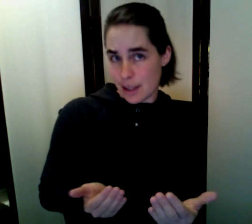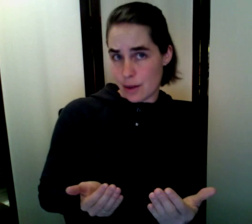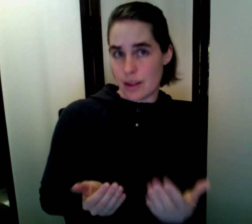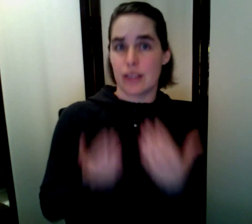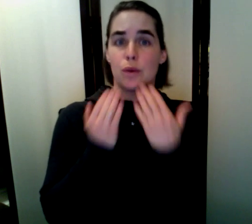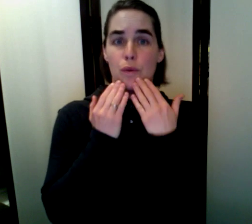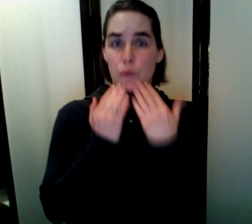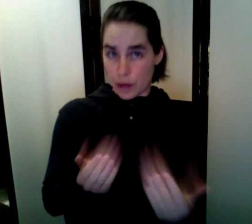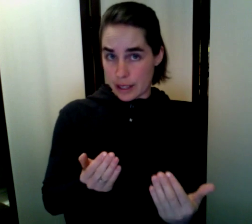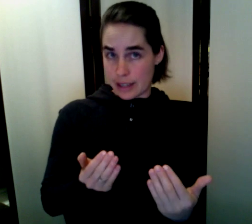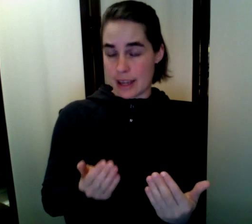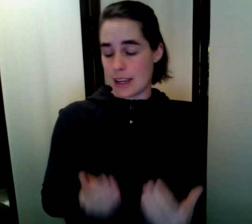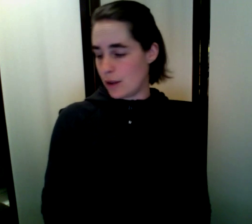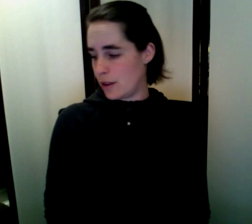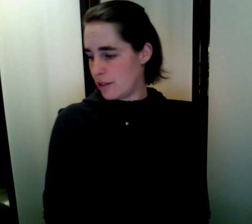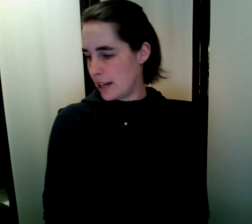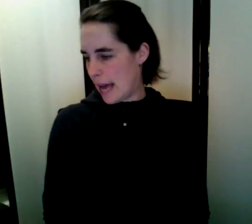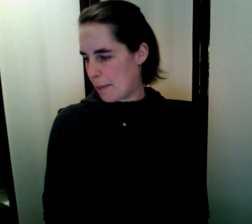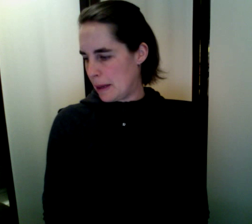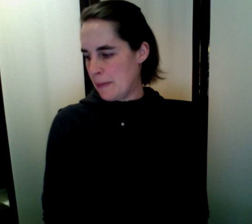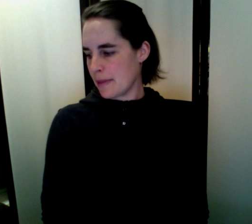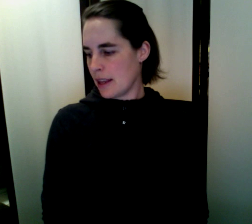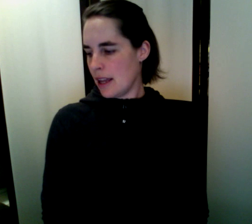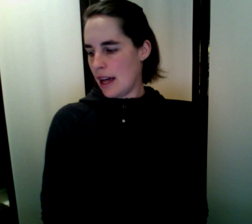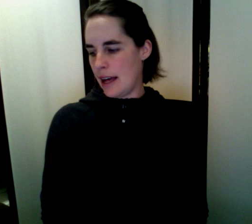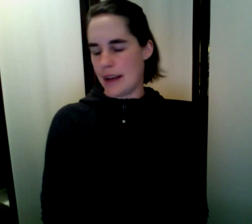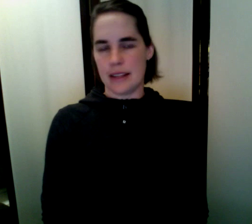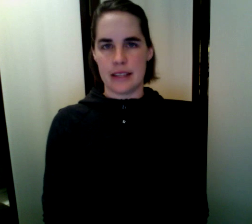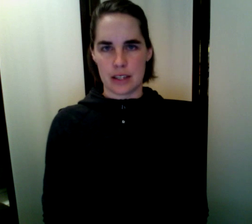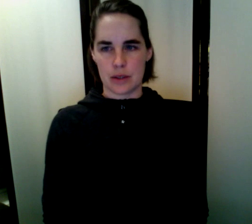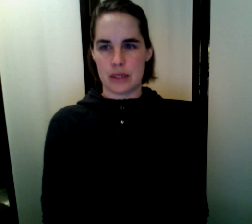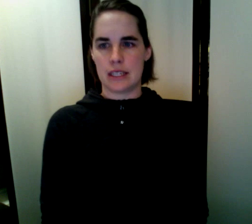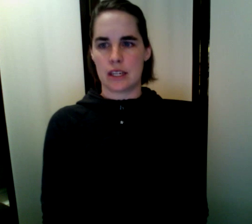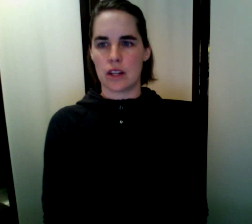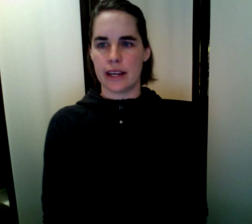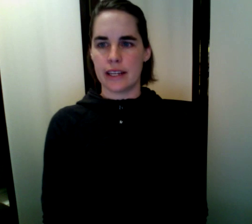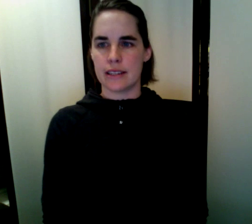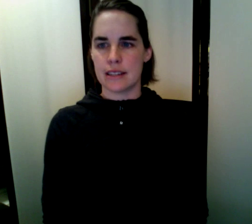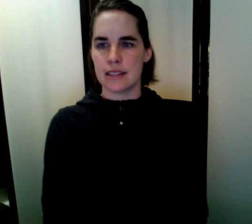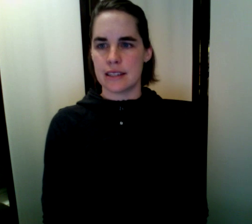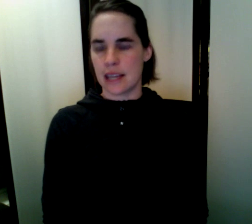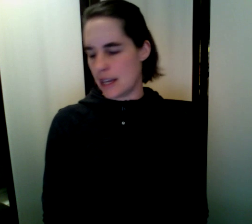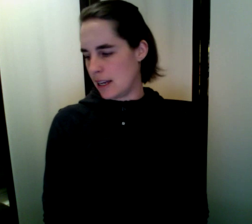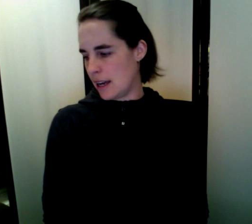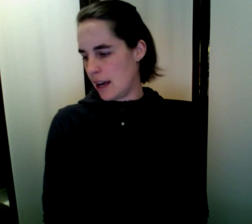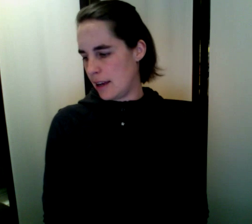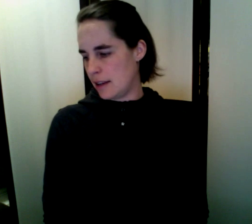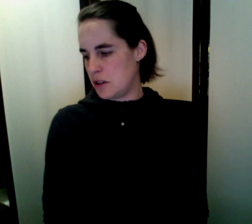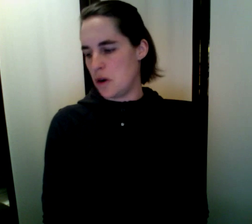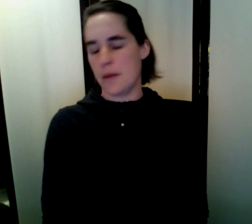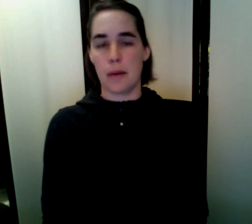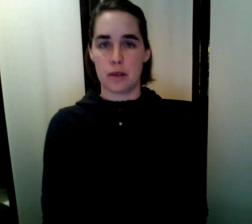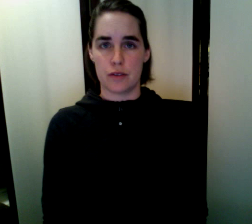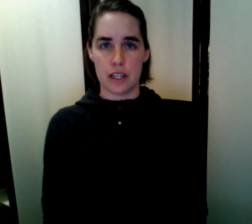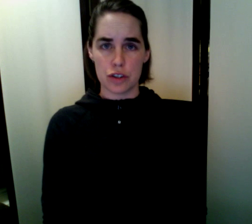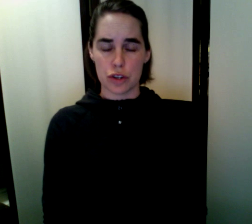you. They're really thanking you, and they're very happy. The next one is declining assistance, saying, no, I'm almost finished.